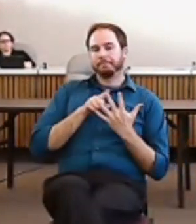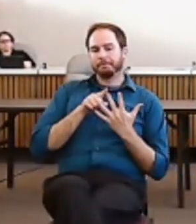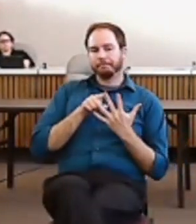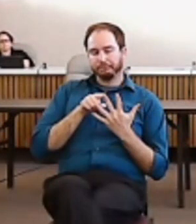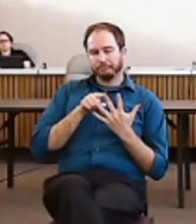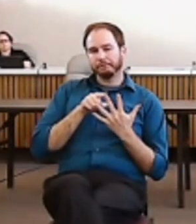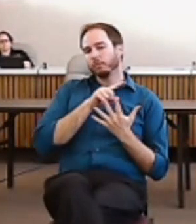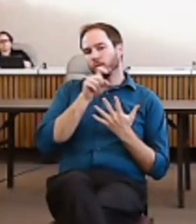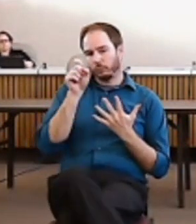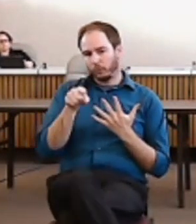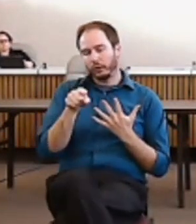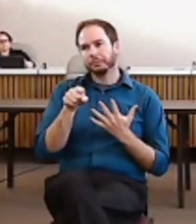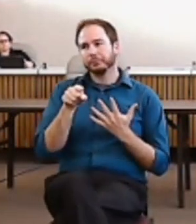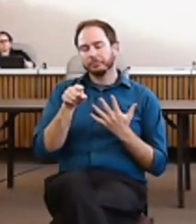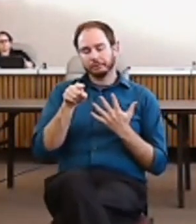Question on that.